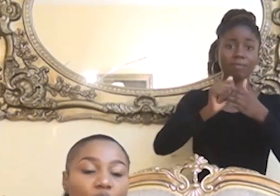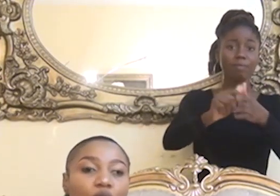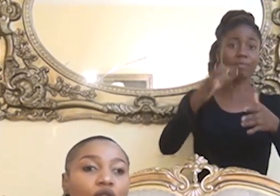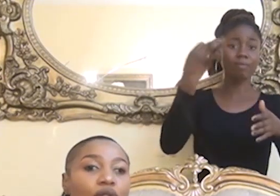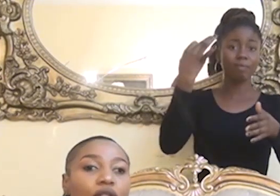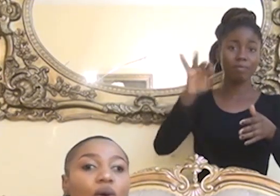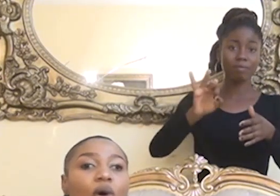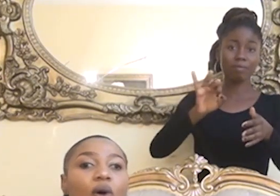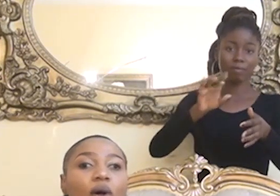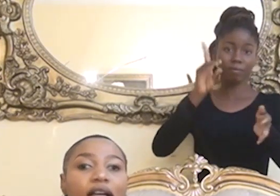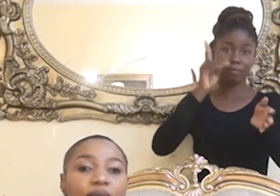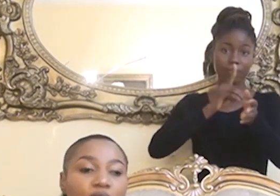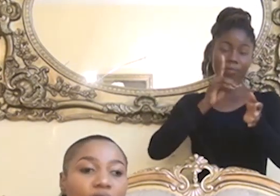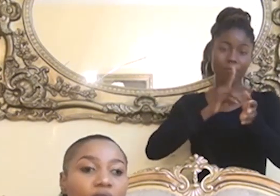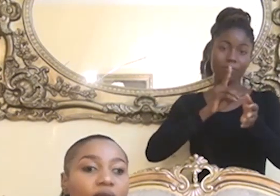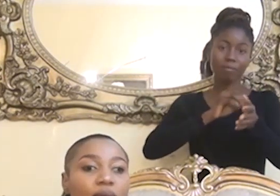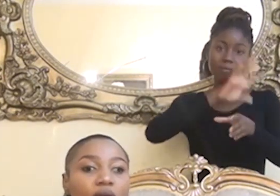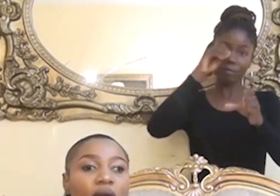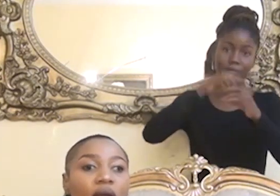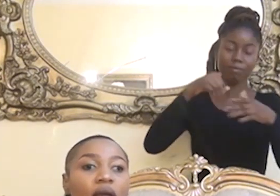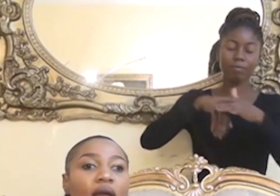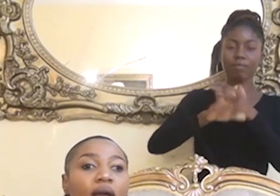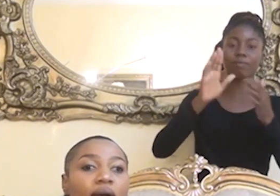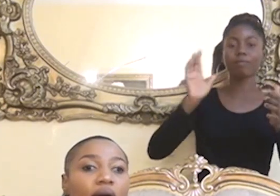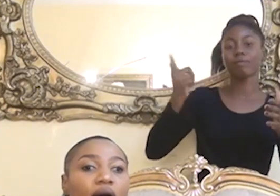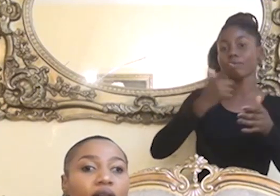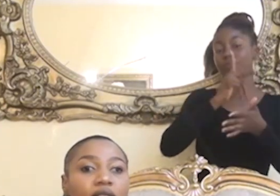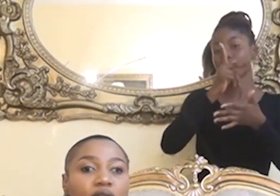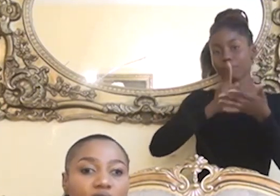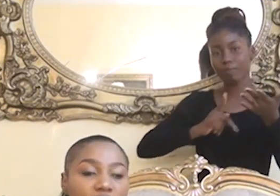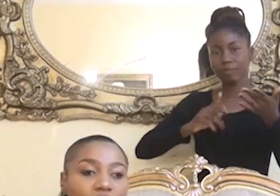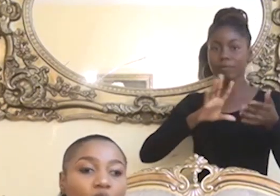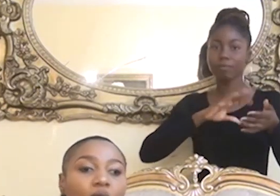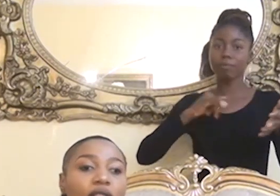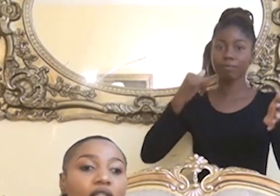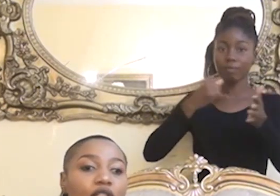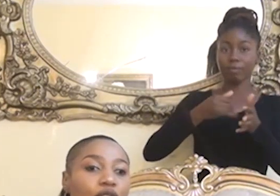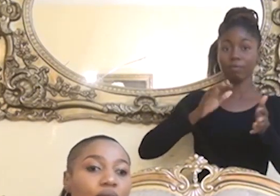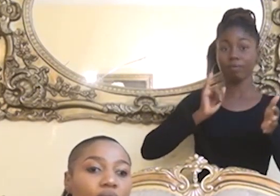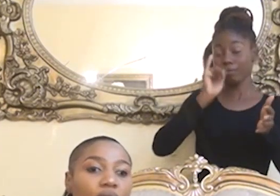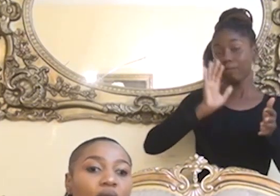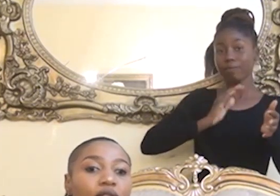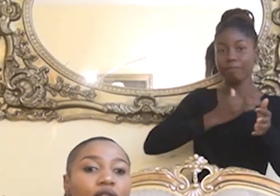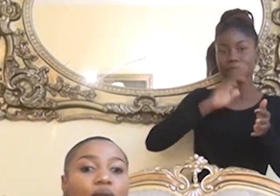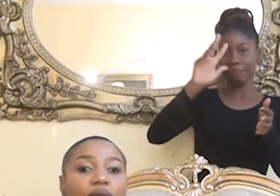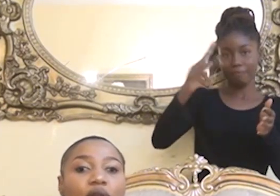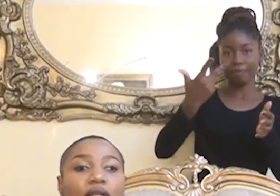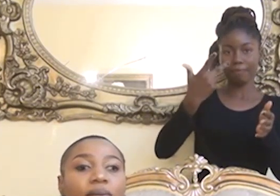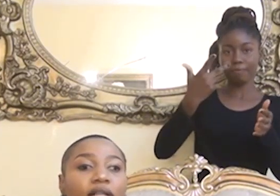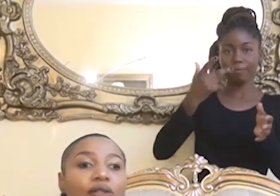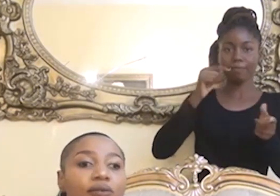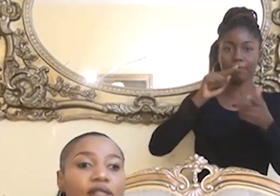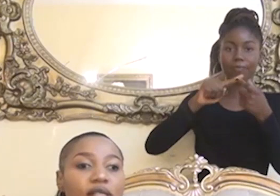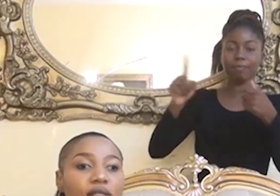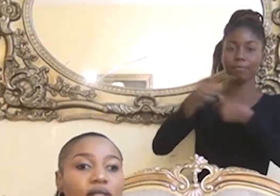disability inclusion in all aspects of our economy. And this is our third edition. And today we'll be talking